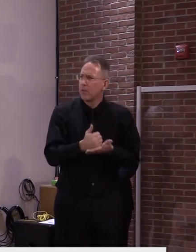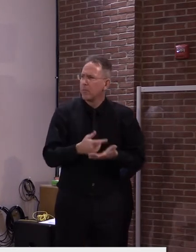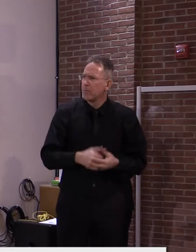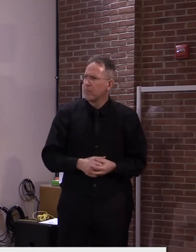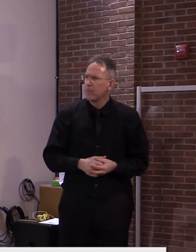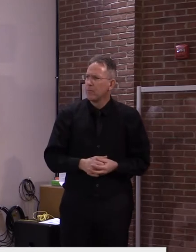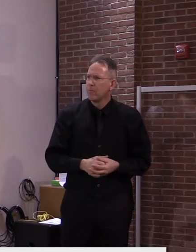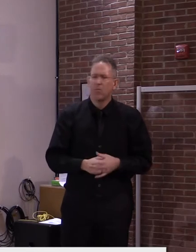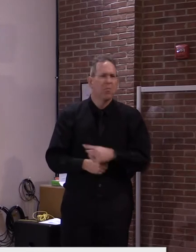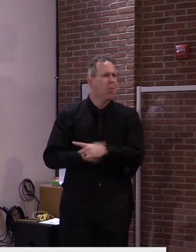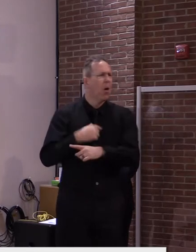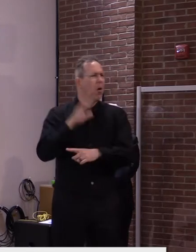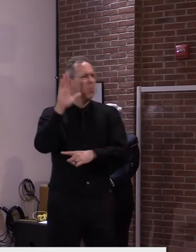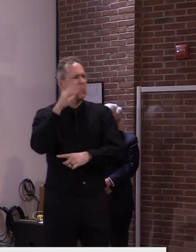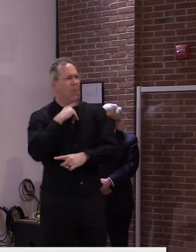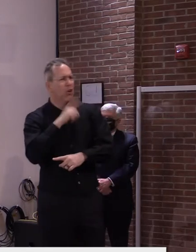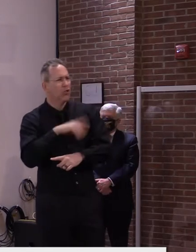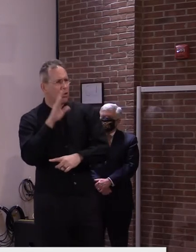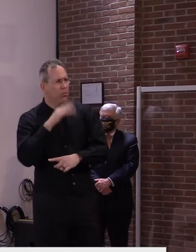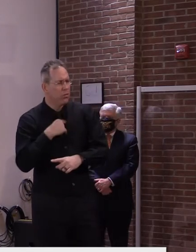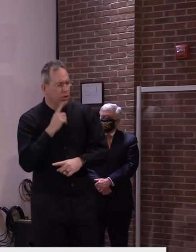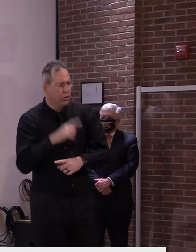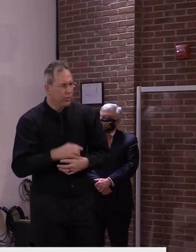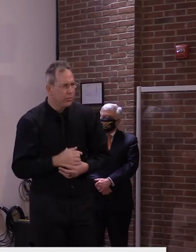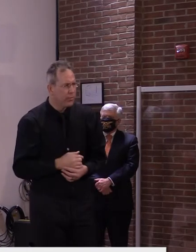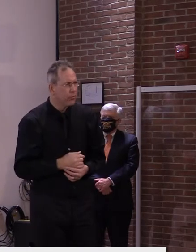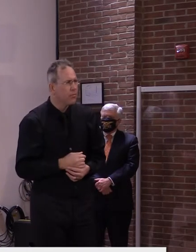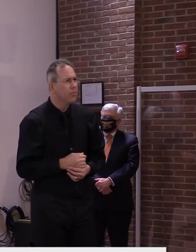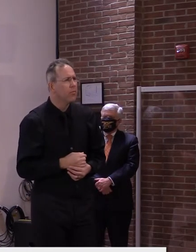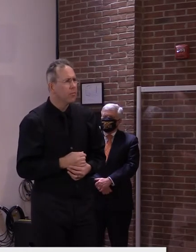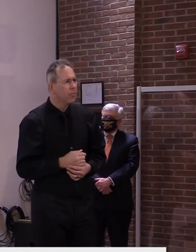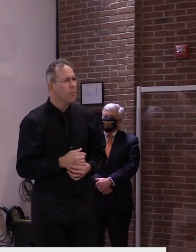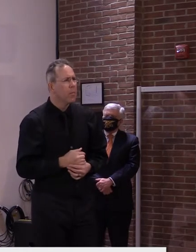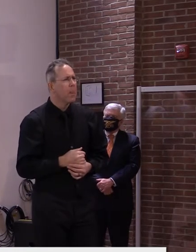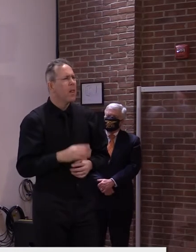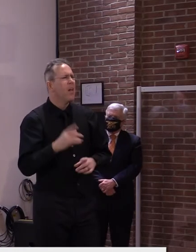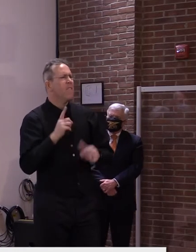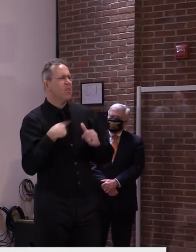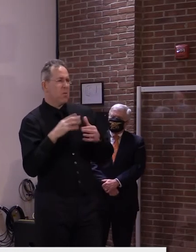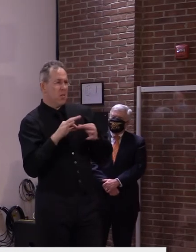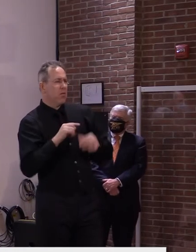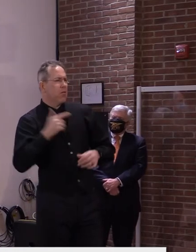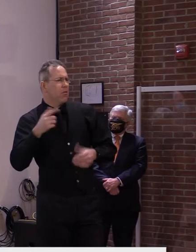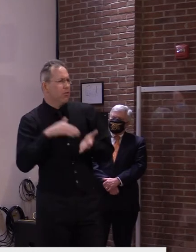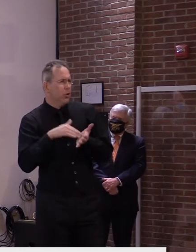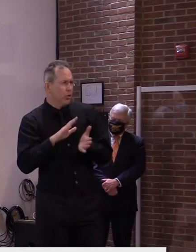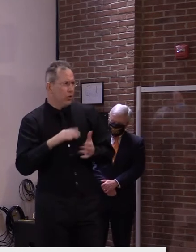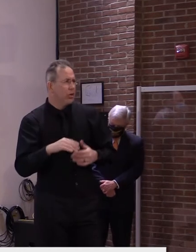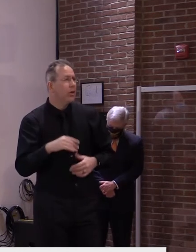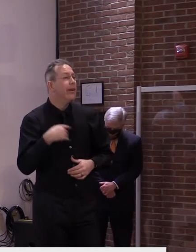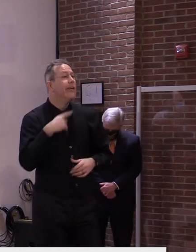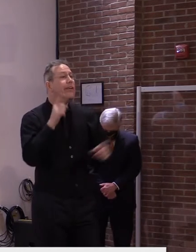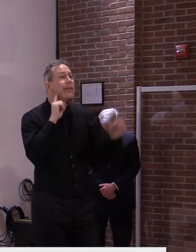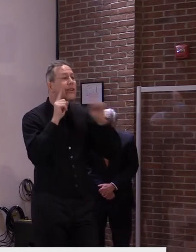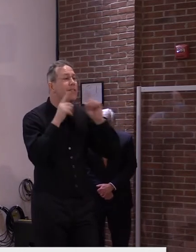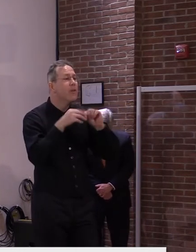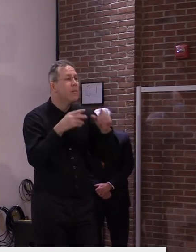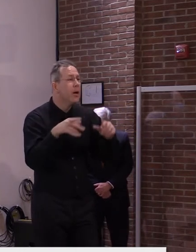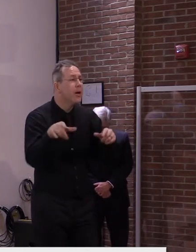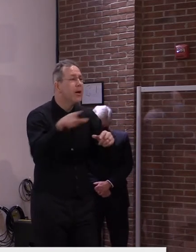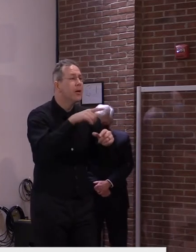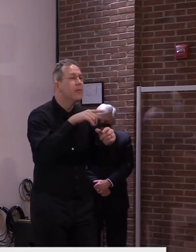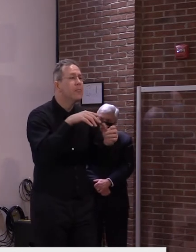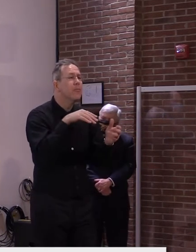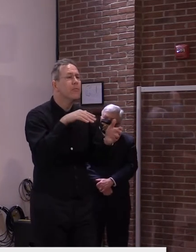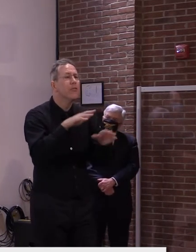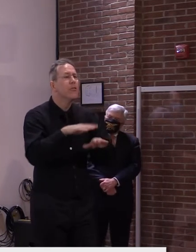again, I'll let Dr. Levine answer the question more broadly, but we've heard from our pediatricians, for instance, about the need to get